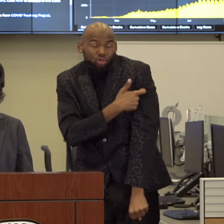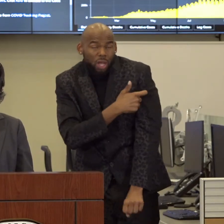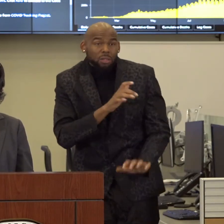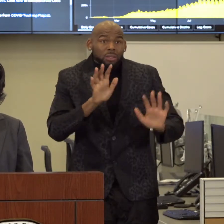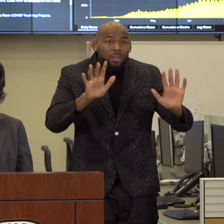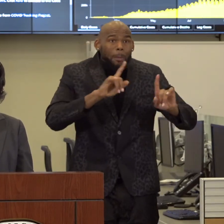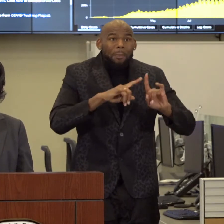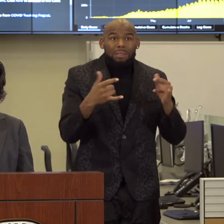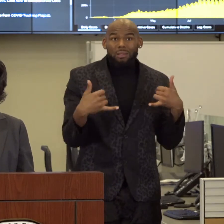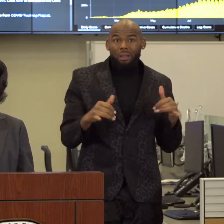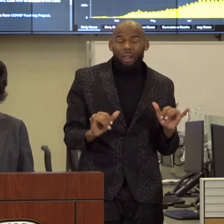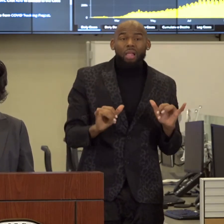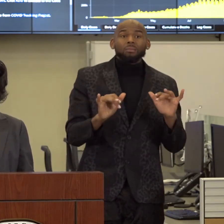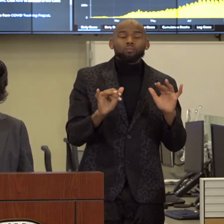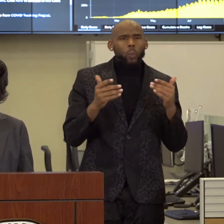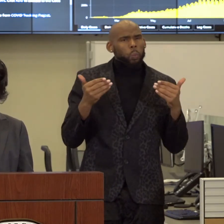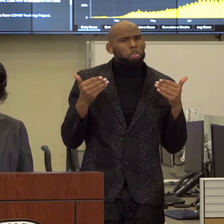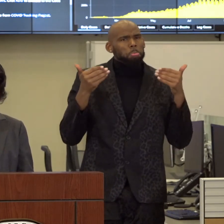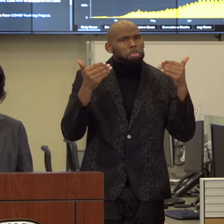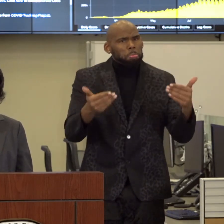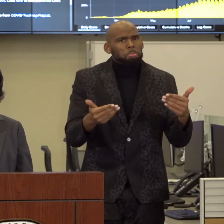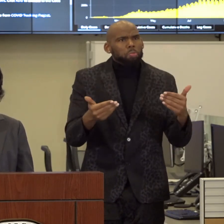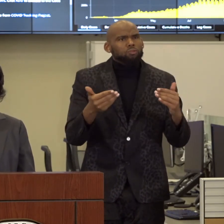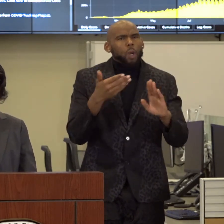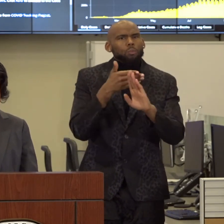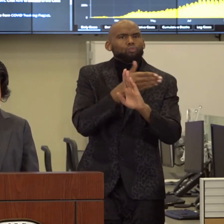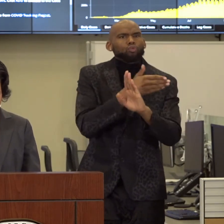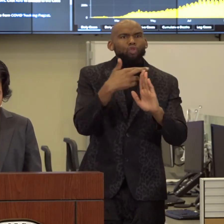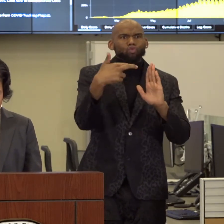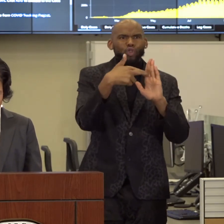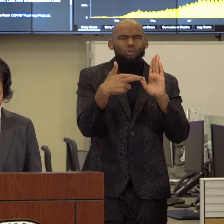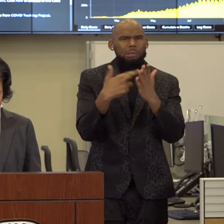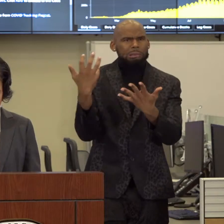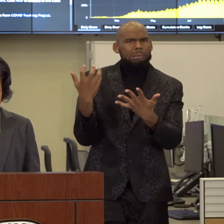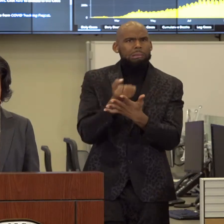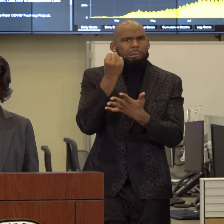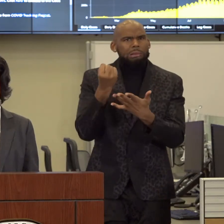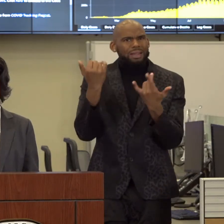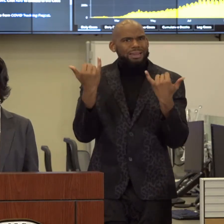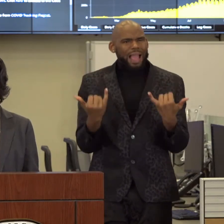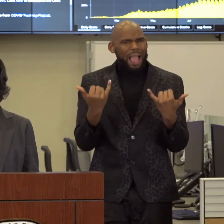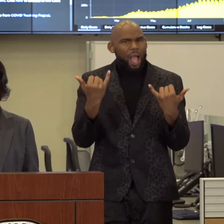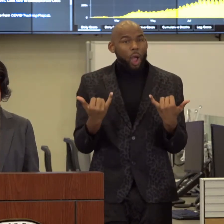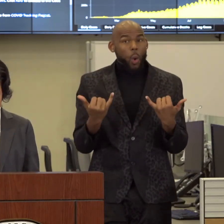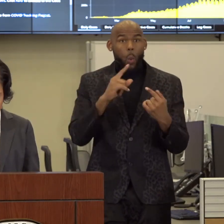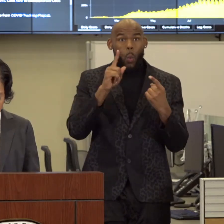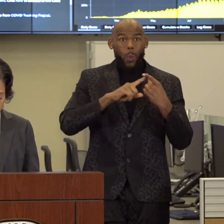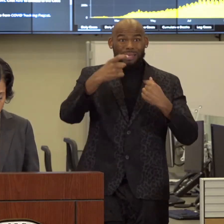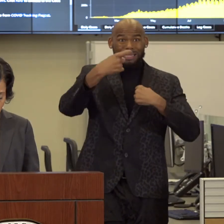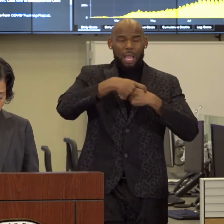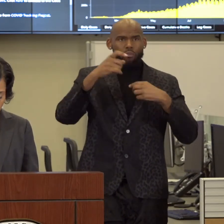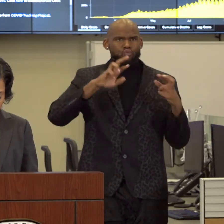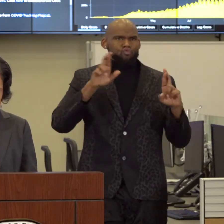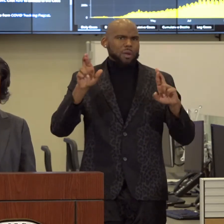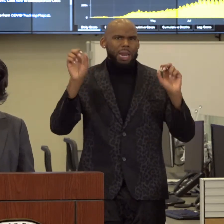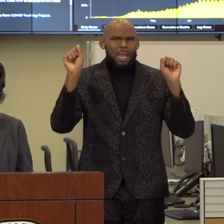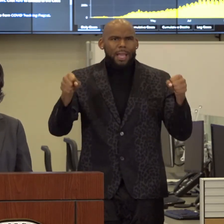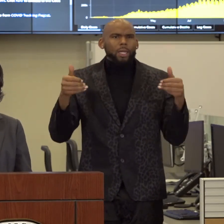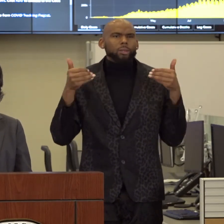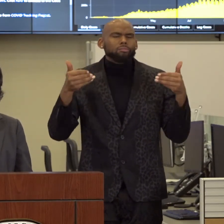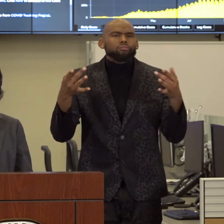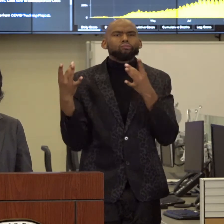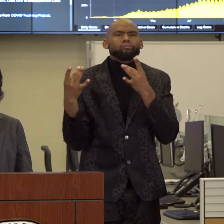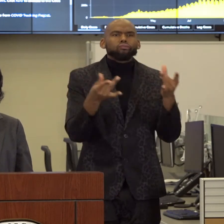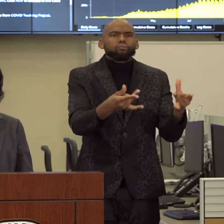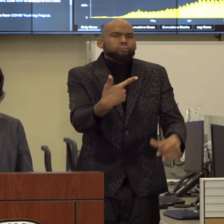we ask you please to go ahead and pre-register now so that we can vaccinate you when your time comes, and to make